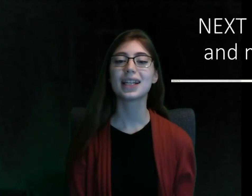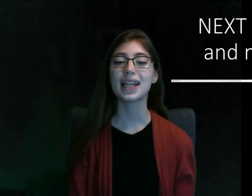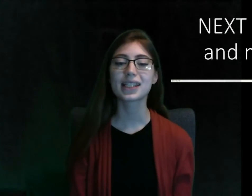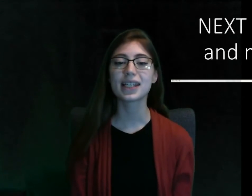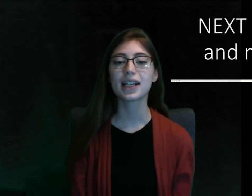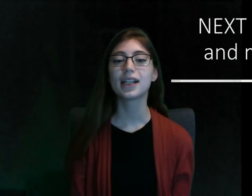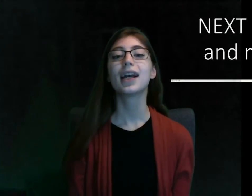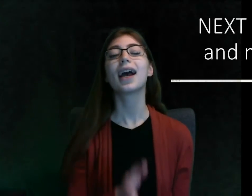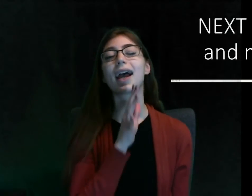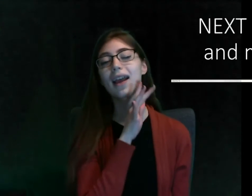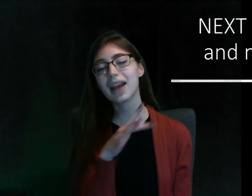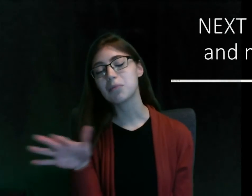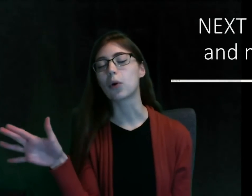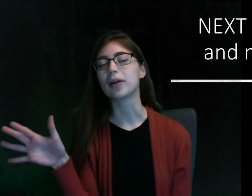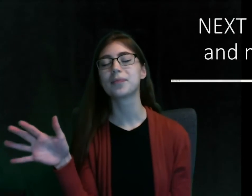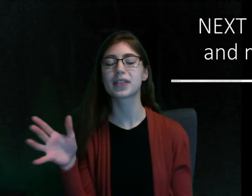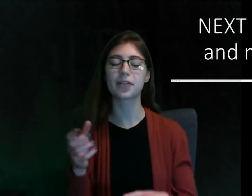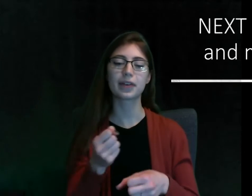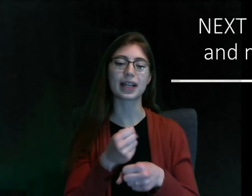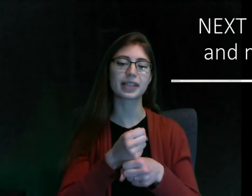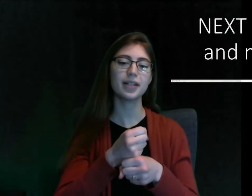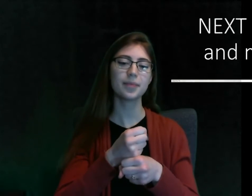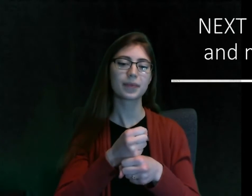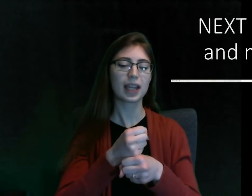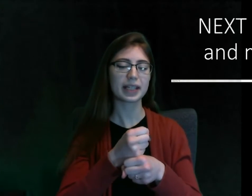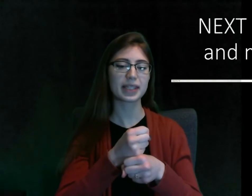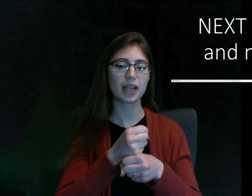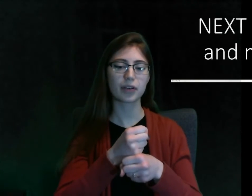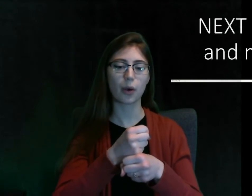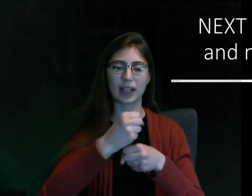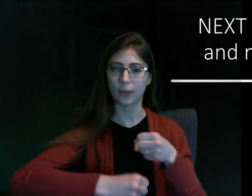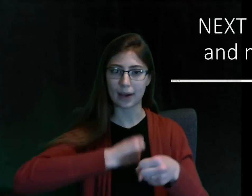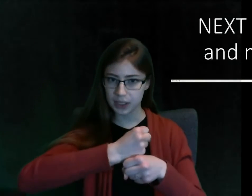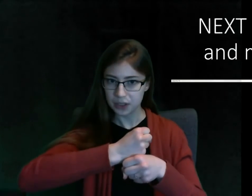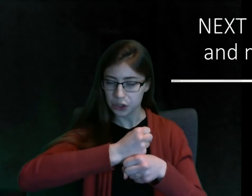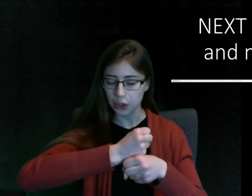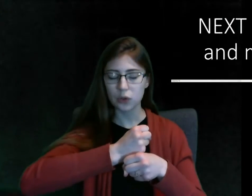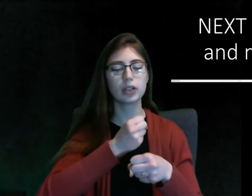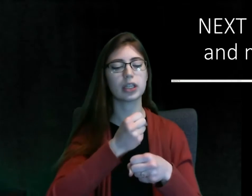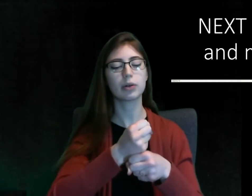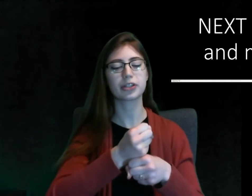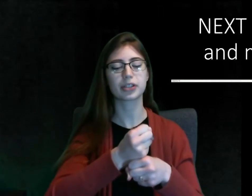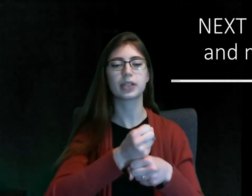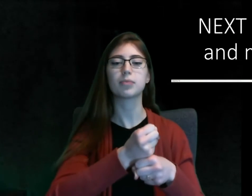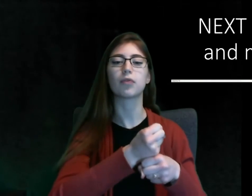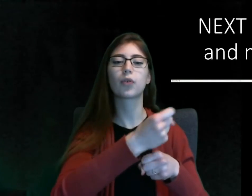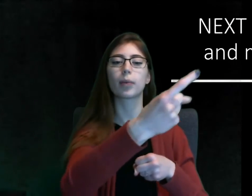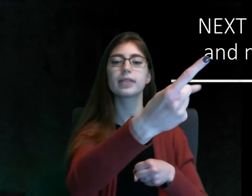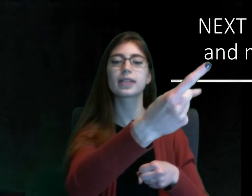next year, and more. So for next year, instead of going around in a circle, you are just going to move forwards